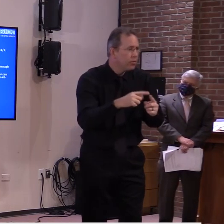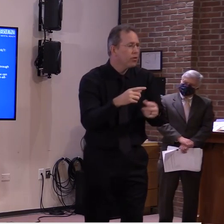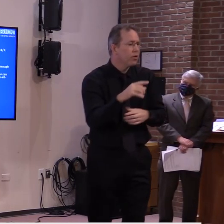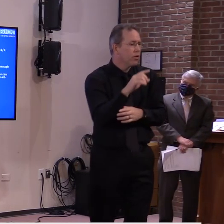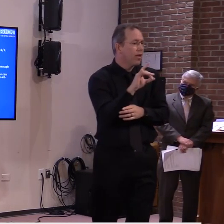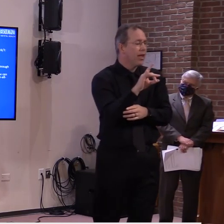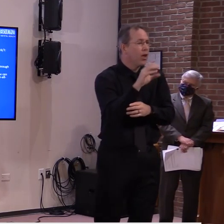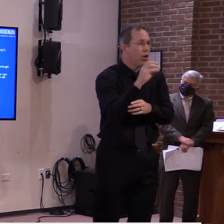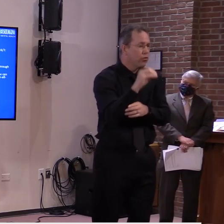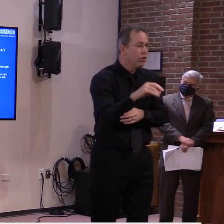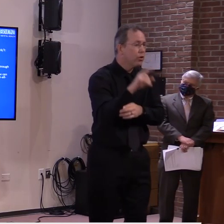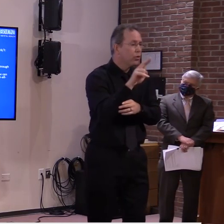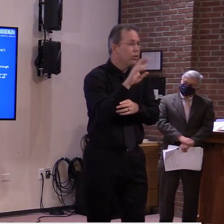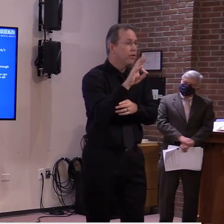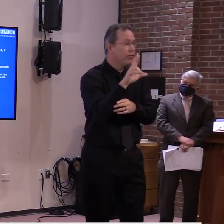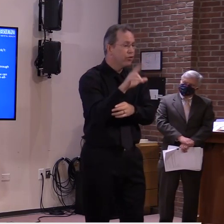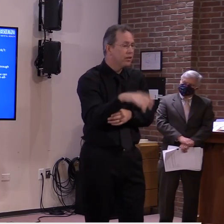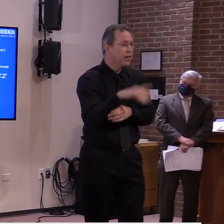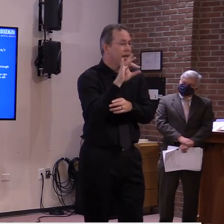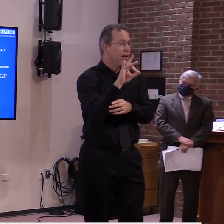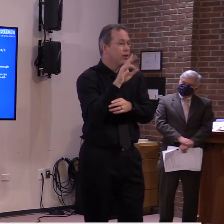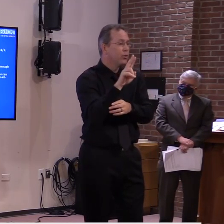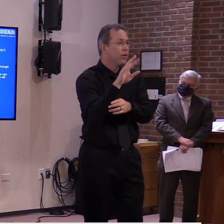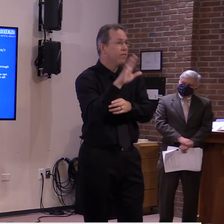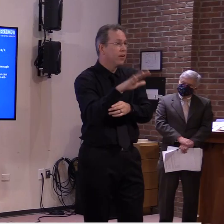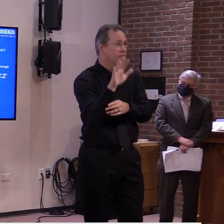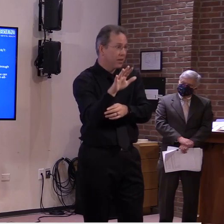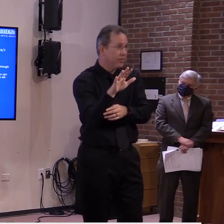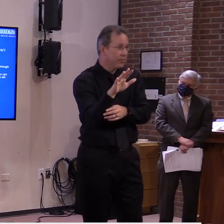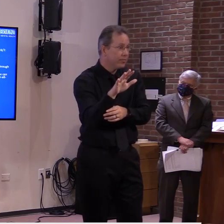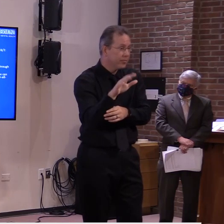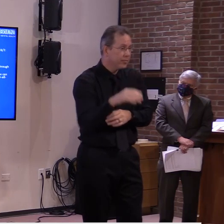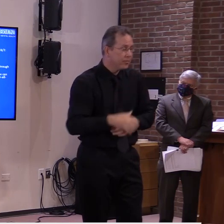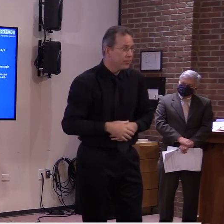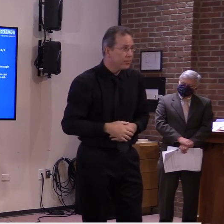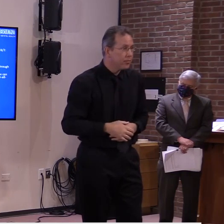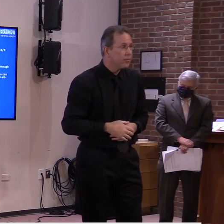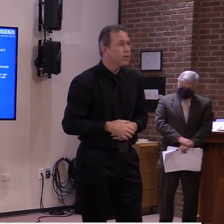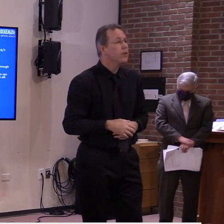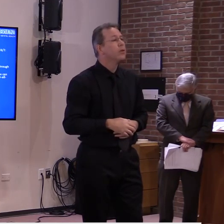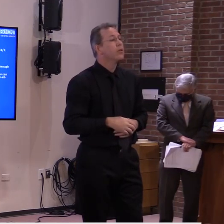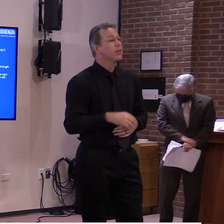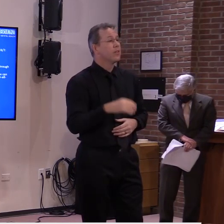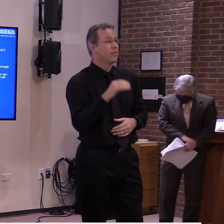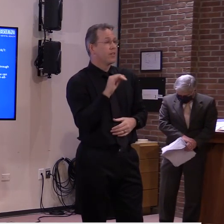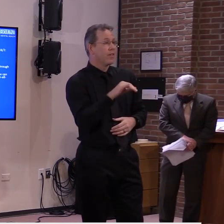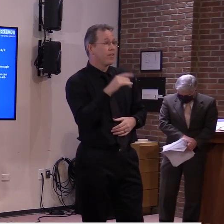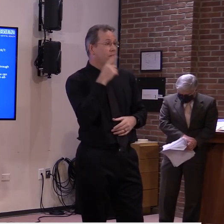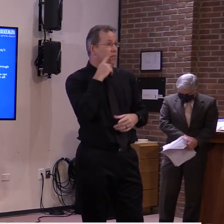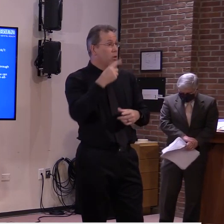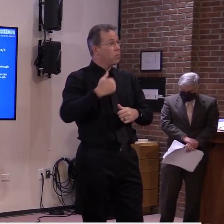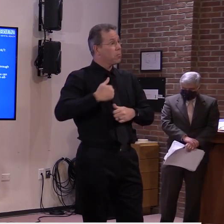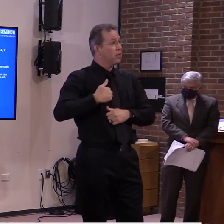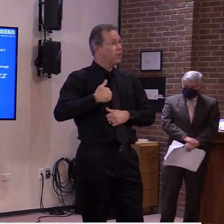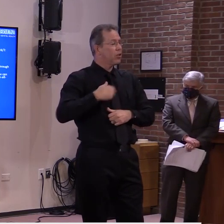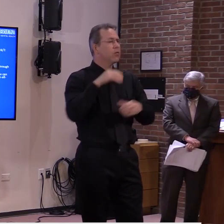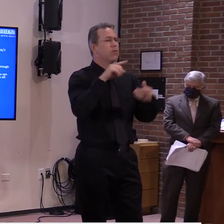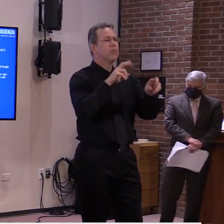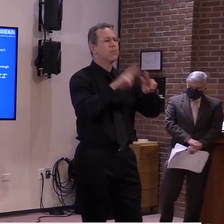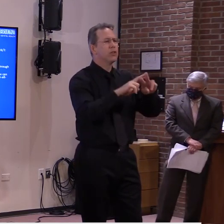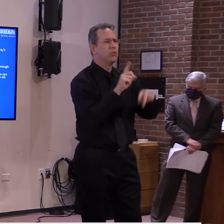1-800-273-8255. And for our veterans, simply press 1 to access the Veterans Prevention Lifeline. We